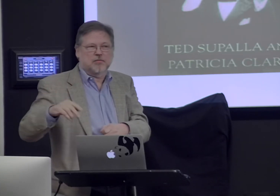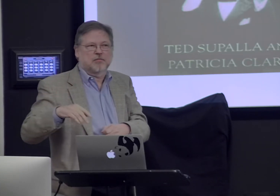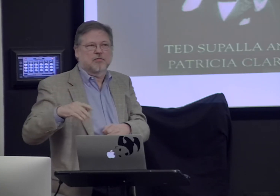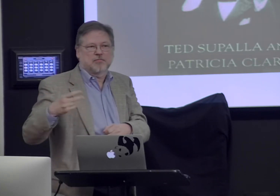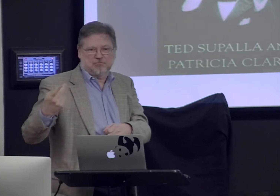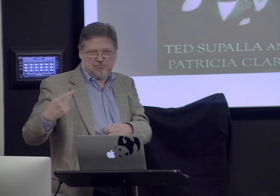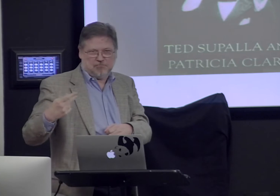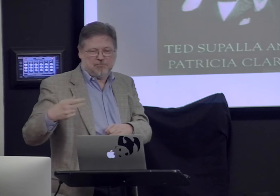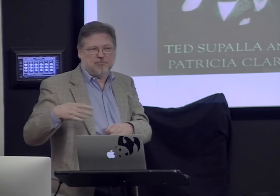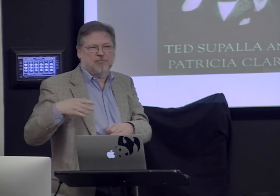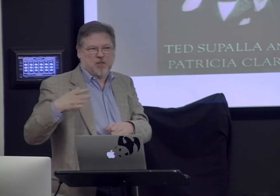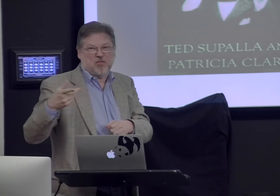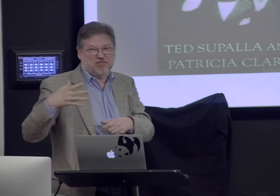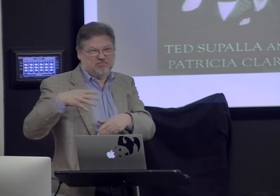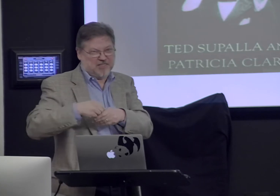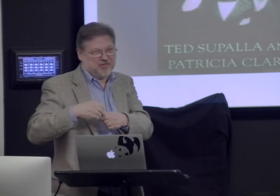co-author, Patricia Clark.